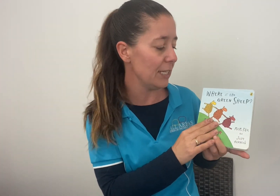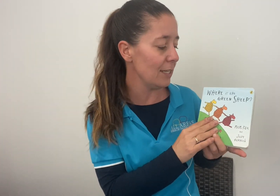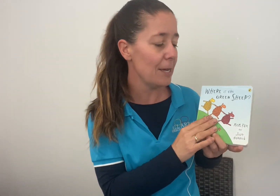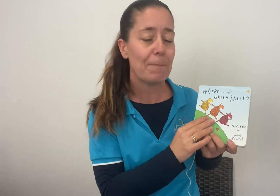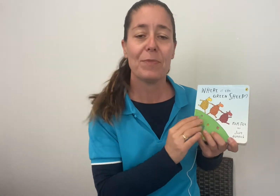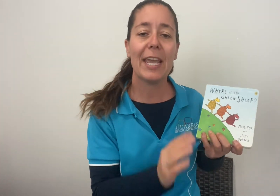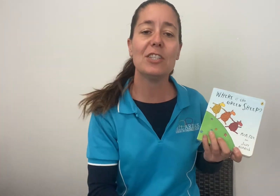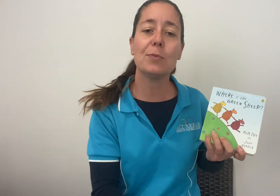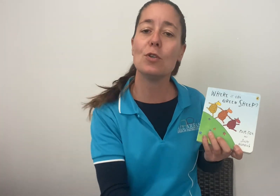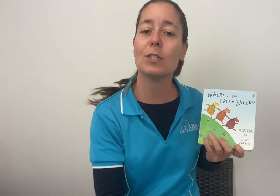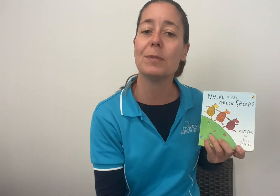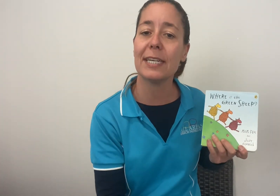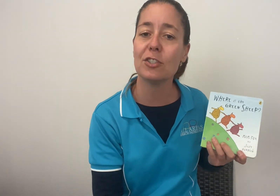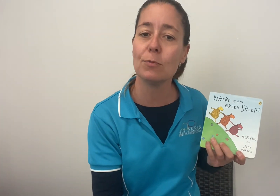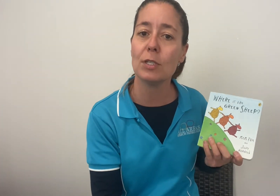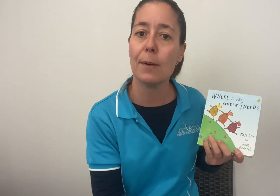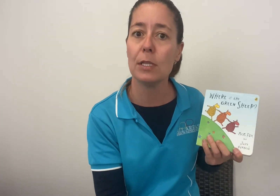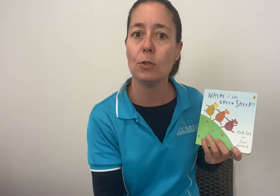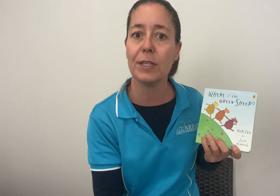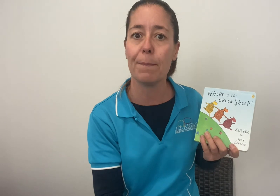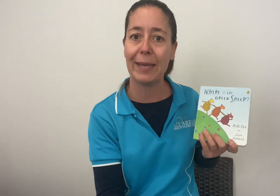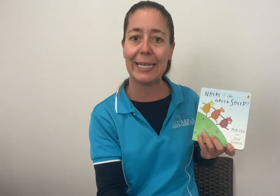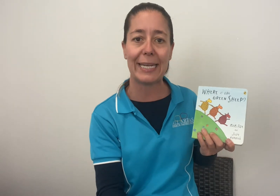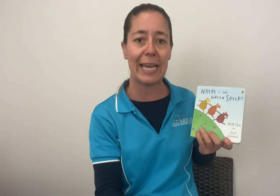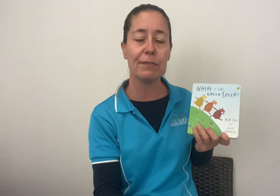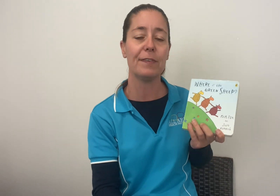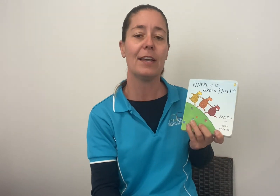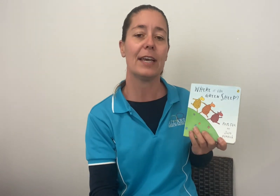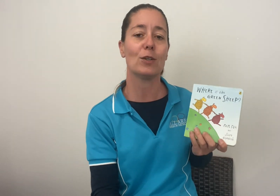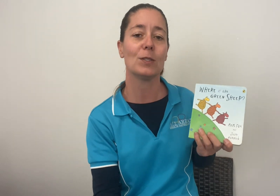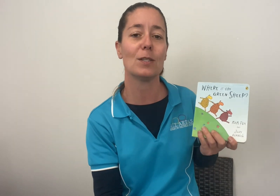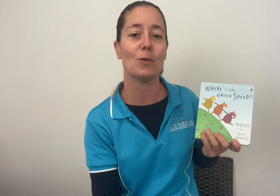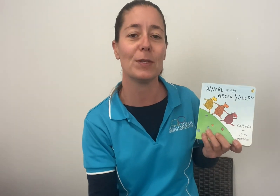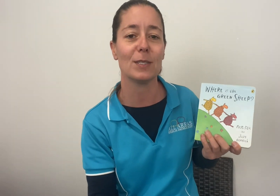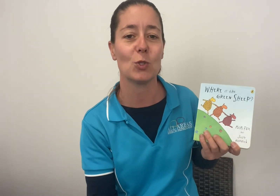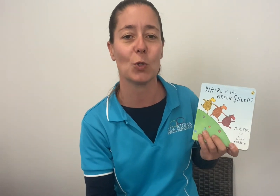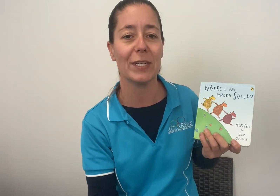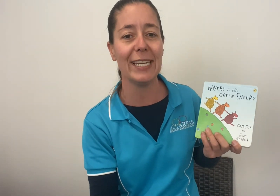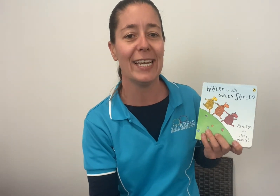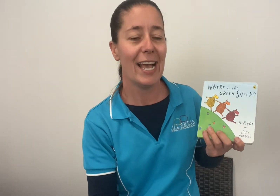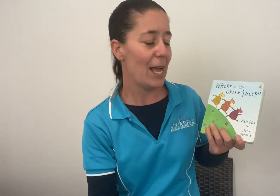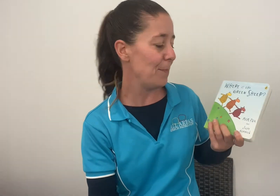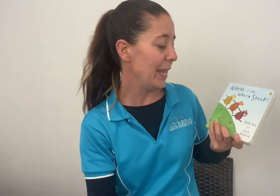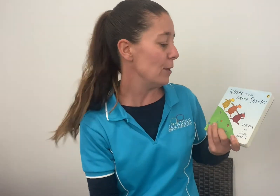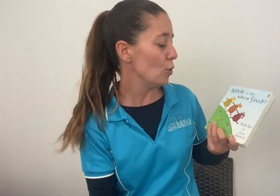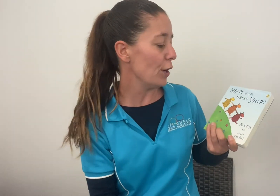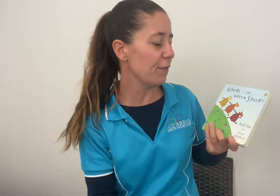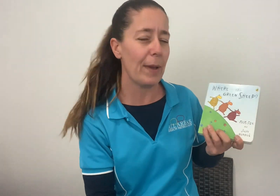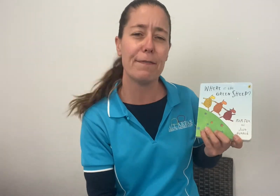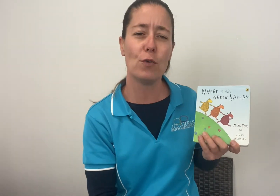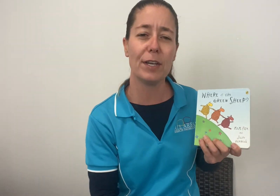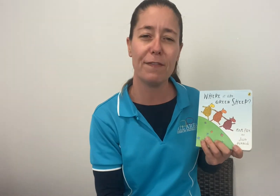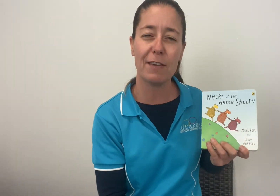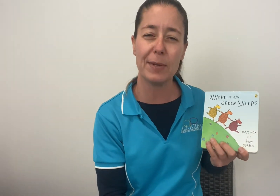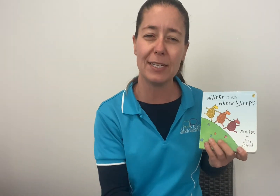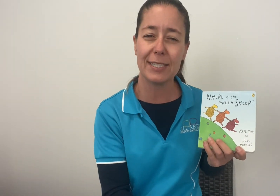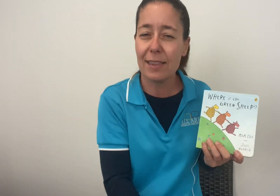Each small group session will come along with a PDF that goes along with the story. and it will go for about 45 minutes in lovely